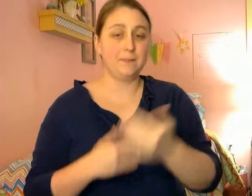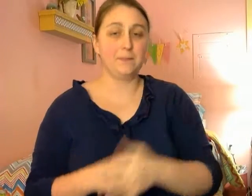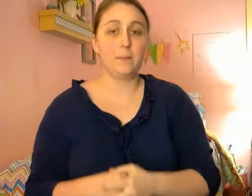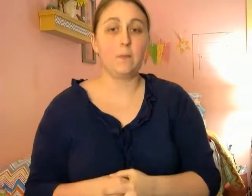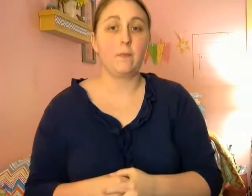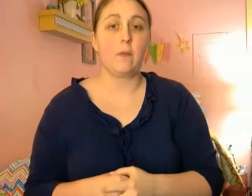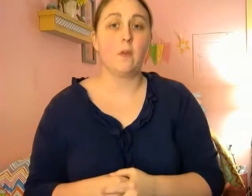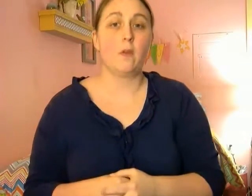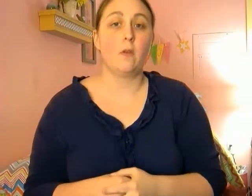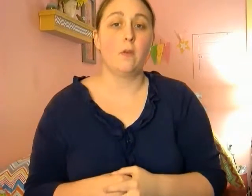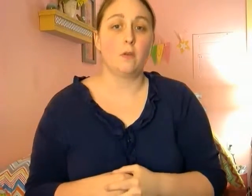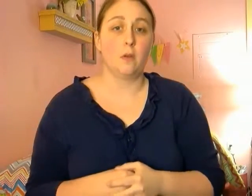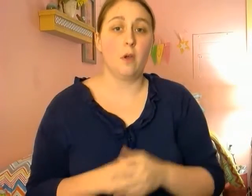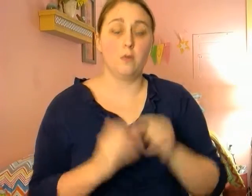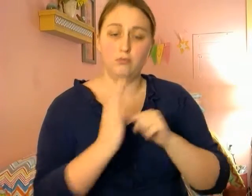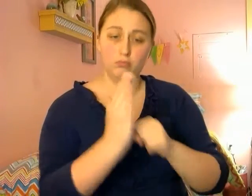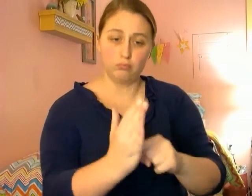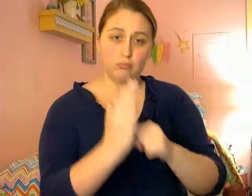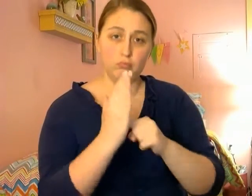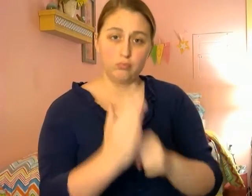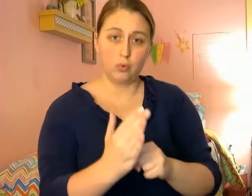like to point out, answer.